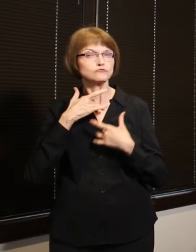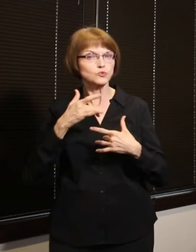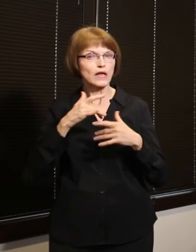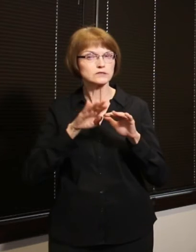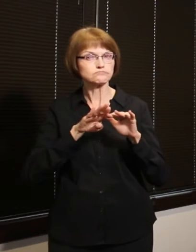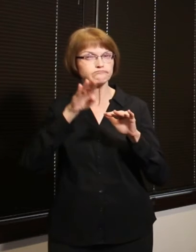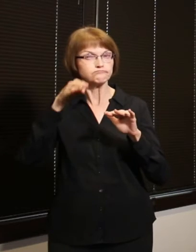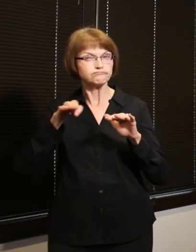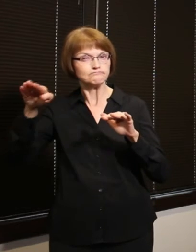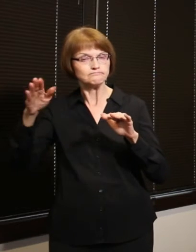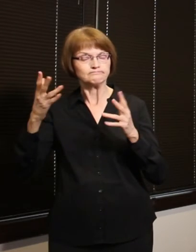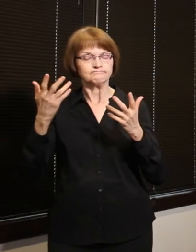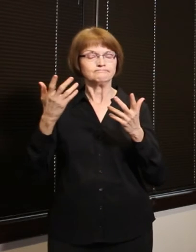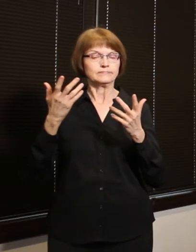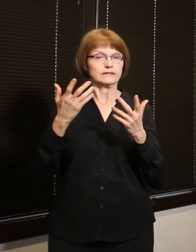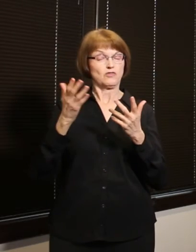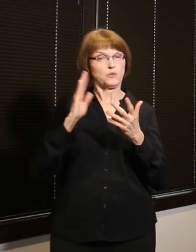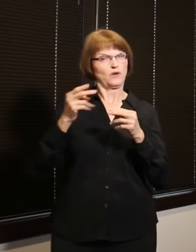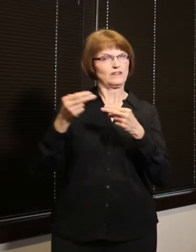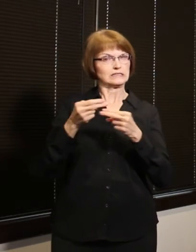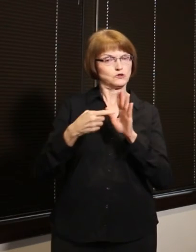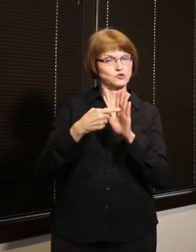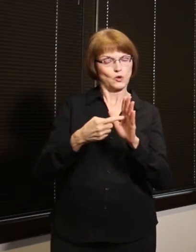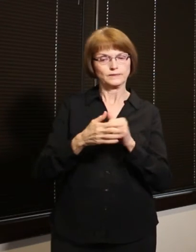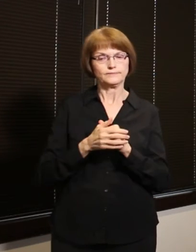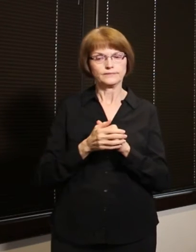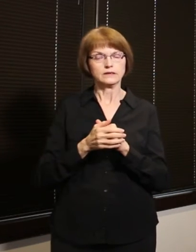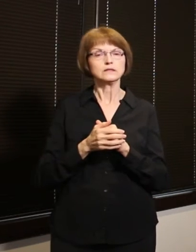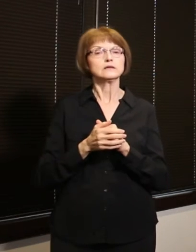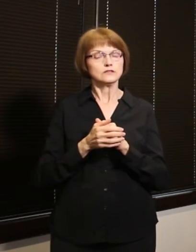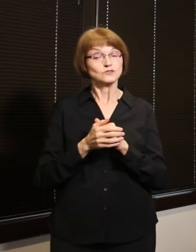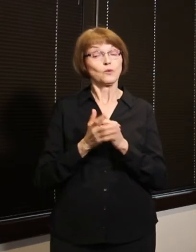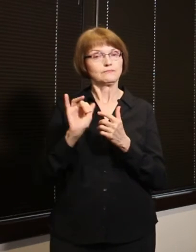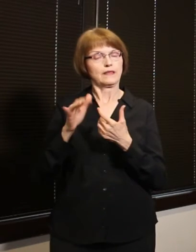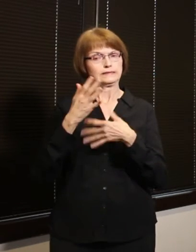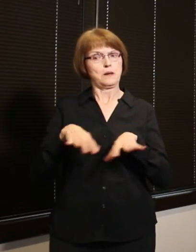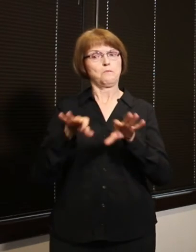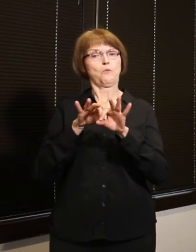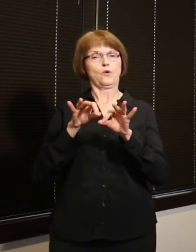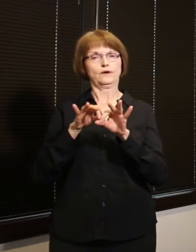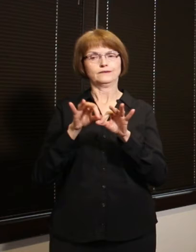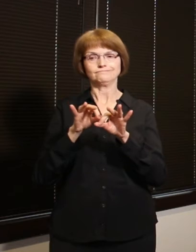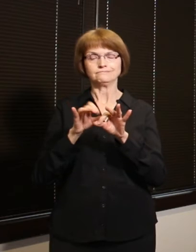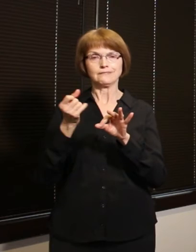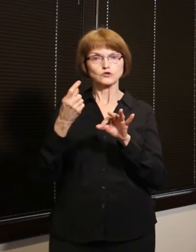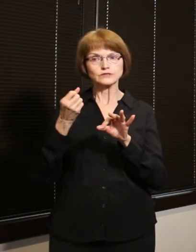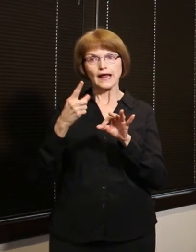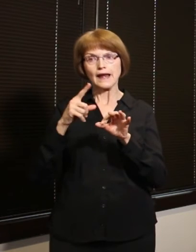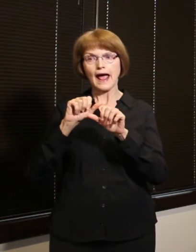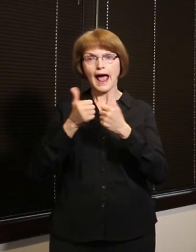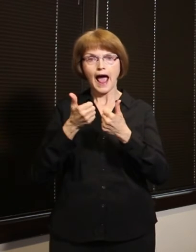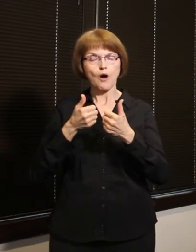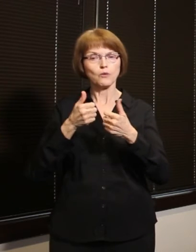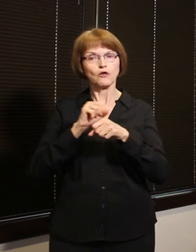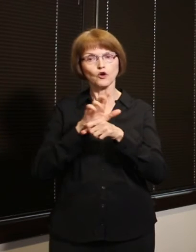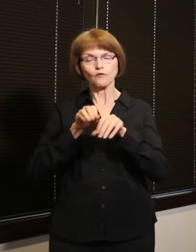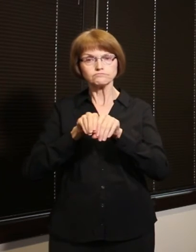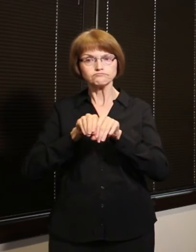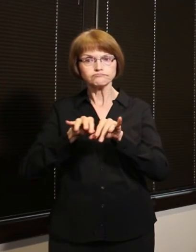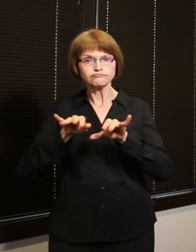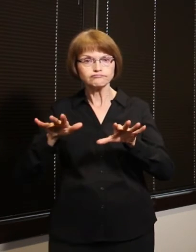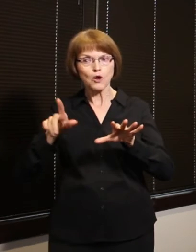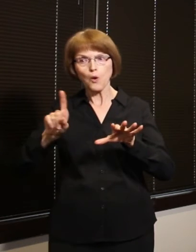slide. This is really important as we try to understand what the reproductive rate or how we're performing or what the spread is like